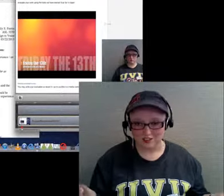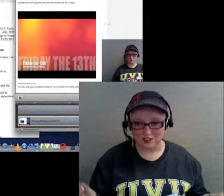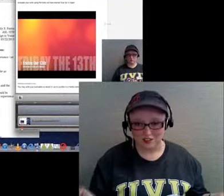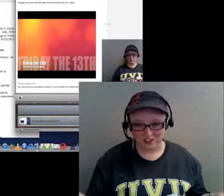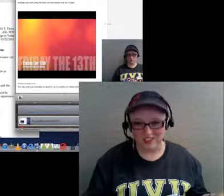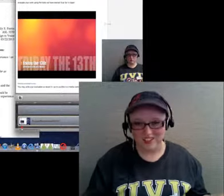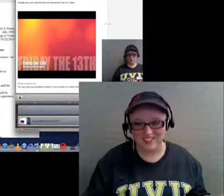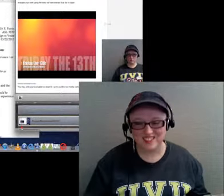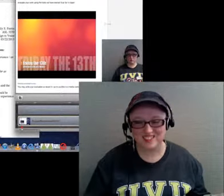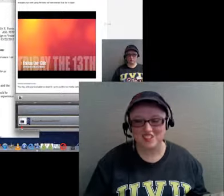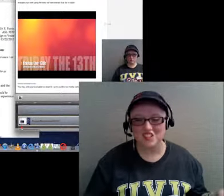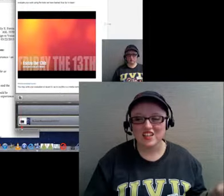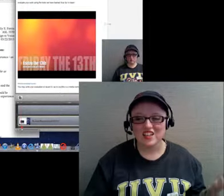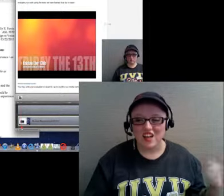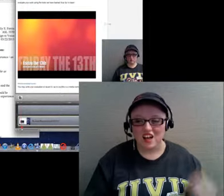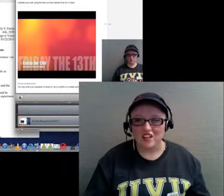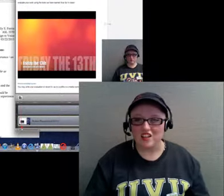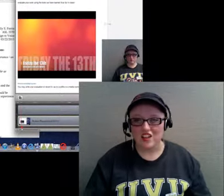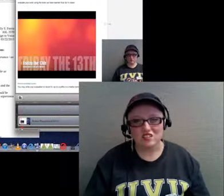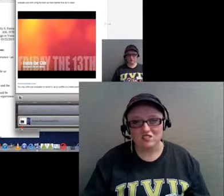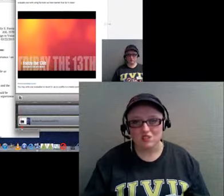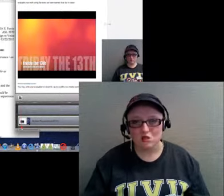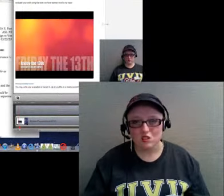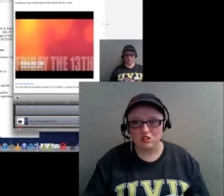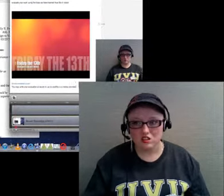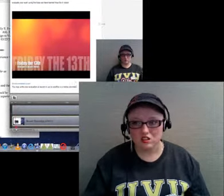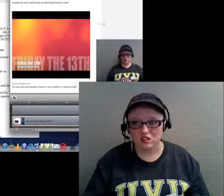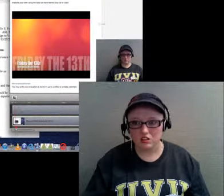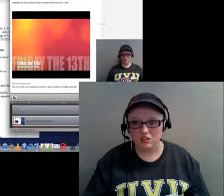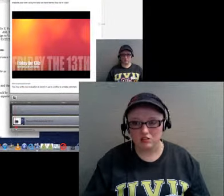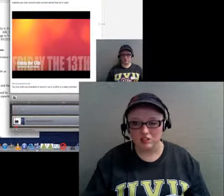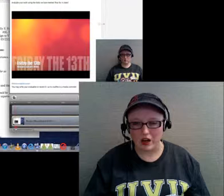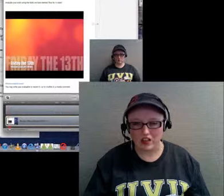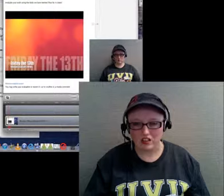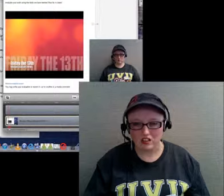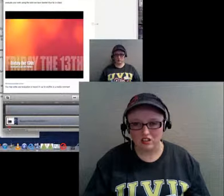blatantly wrong. So, thanks